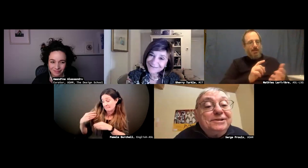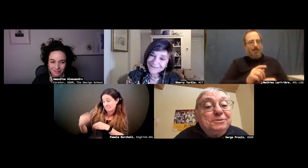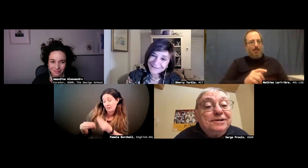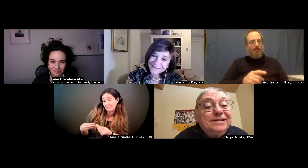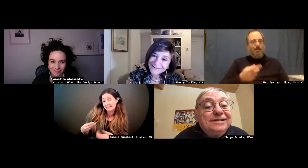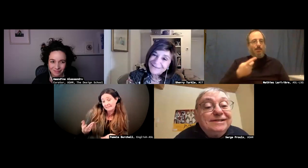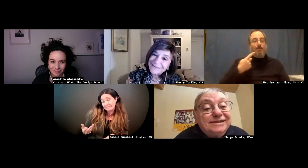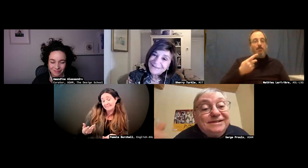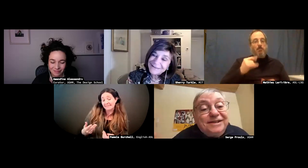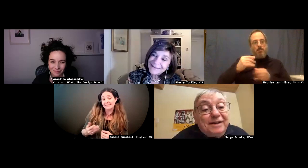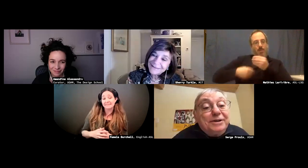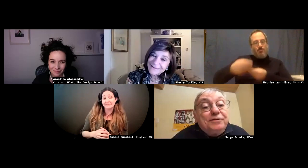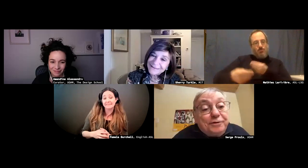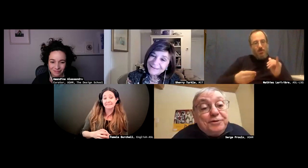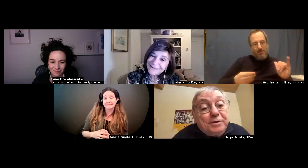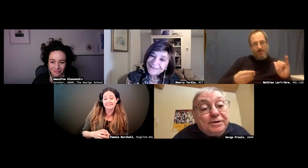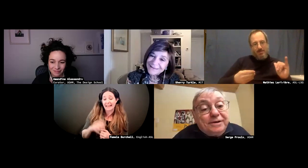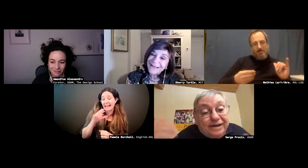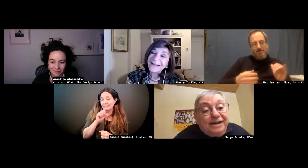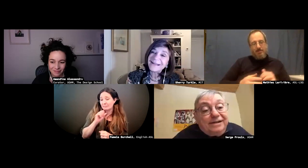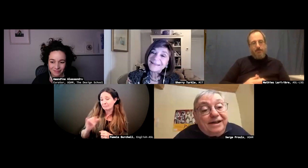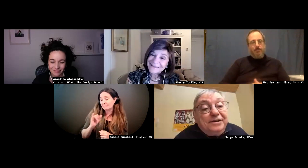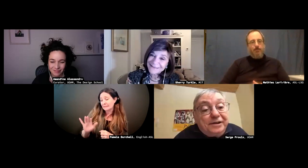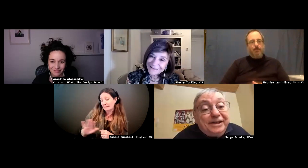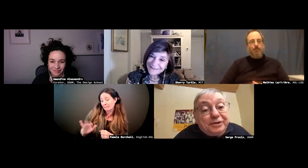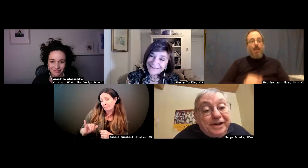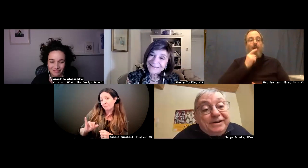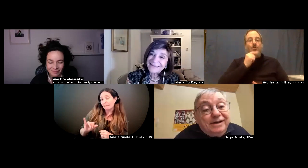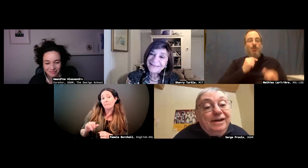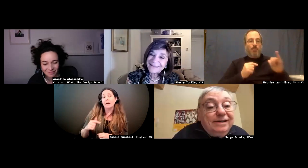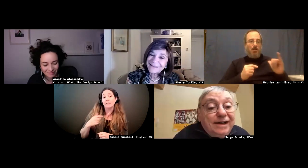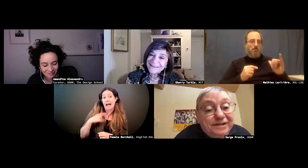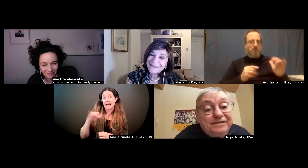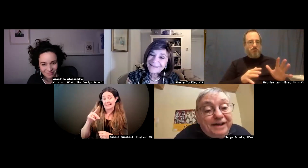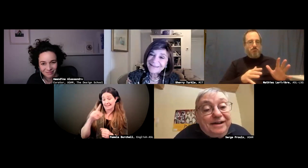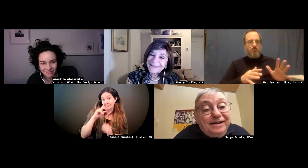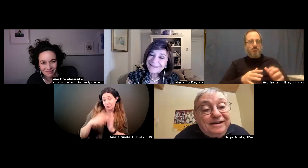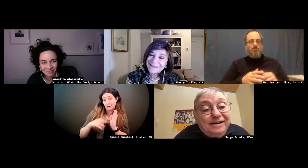read I read your first book in the year